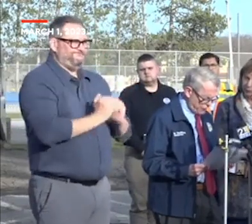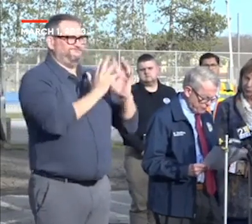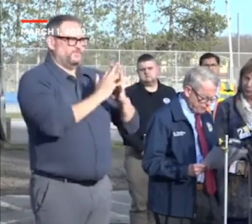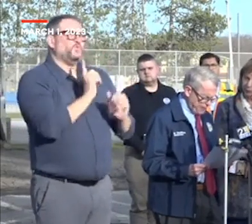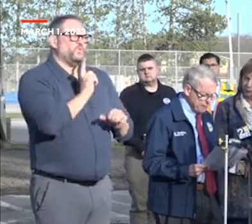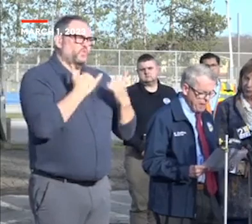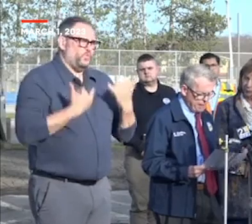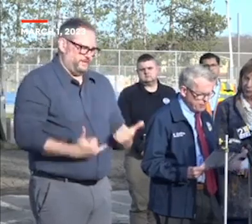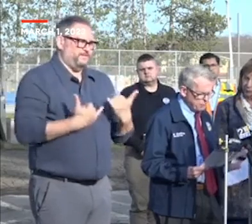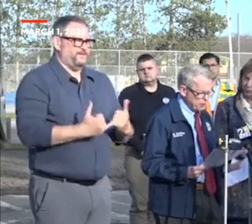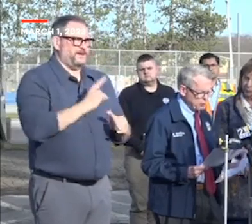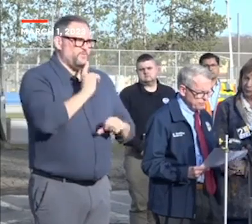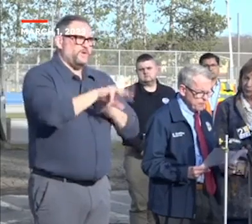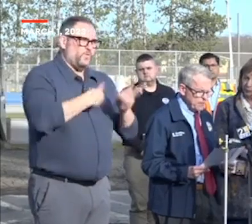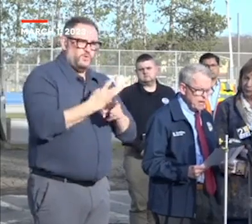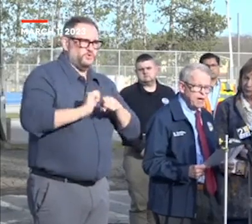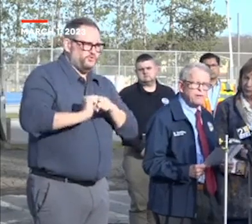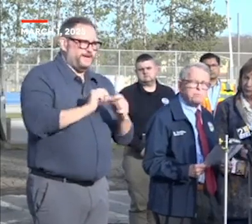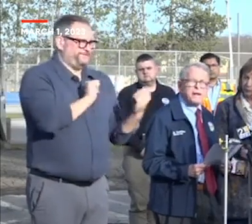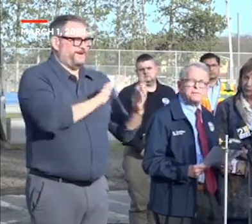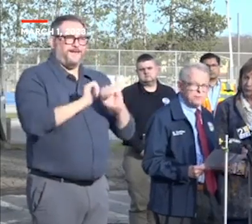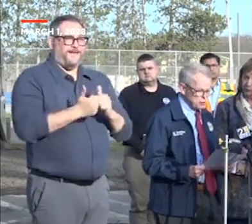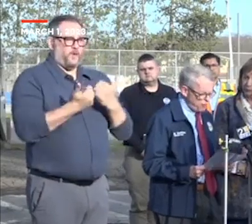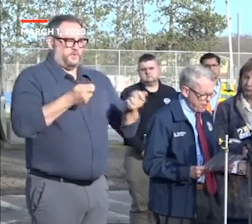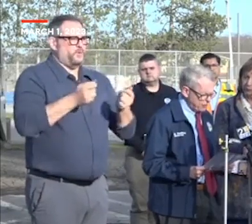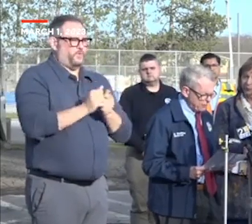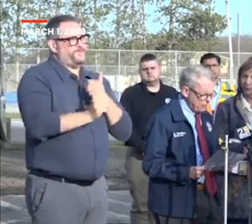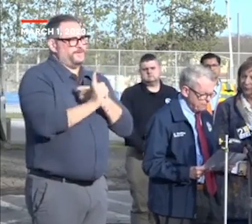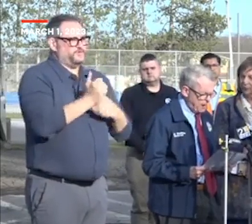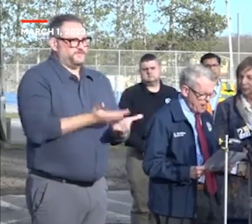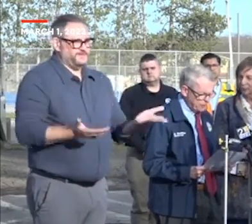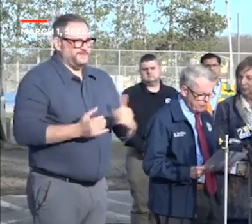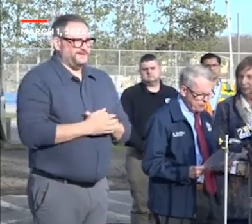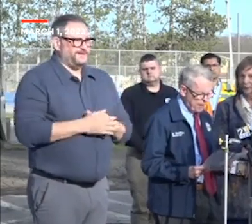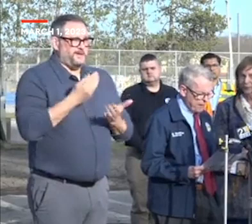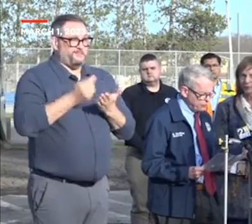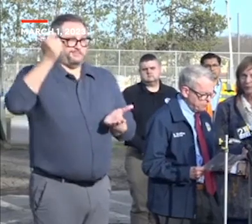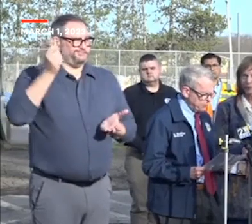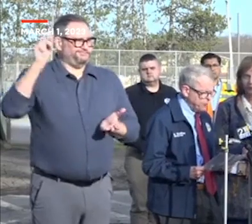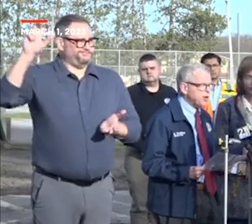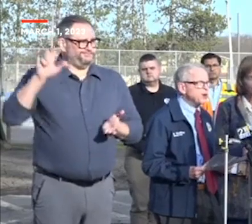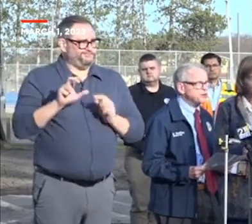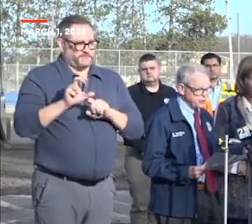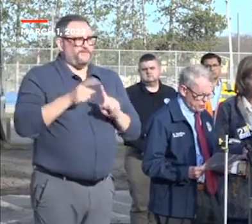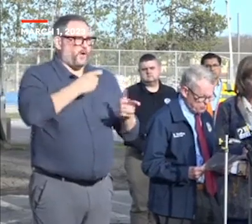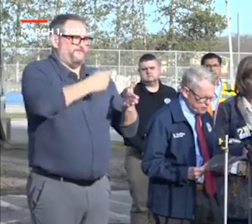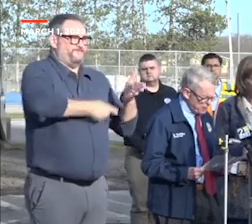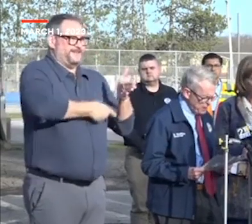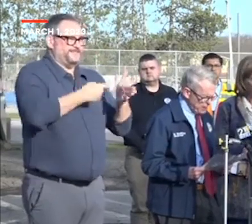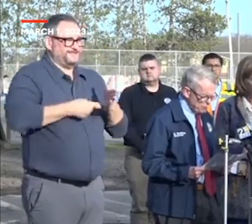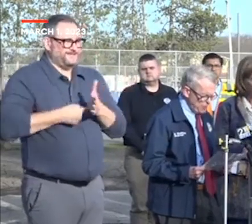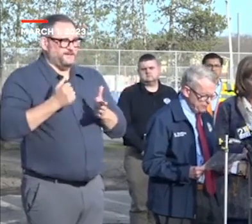that address hazmat spills. The money from these grants is from fines paid by hazardous material carriers and